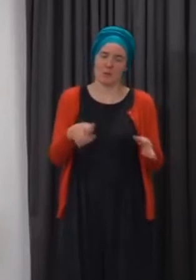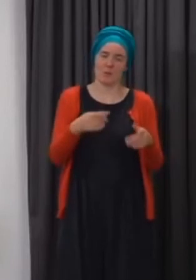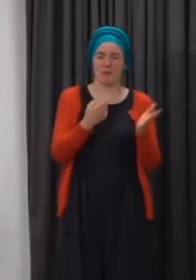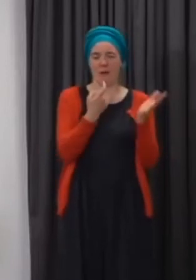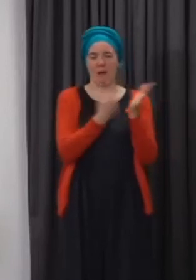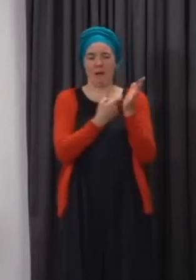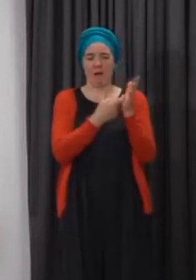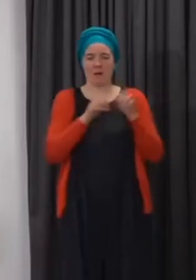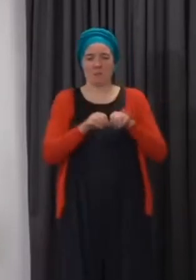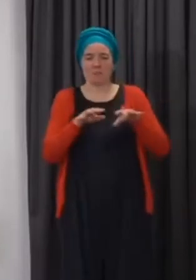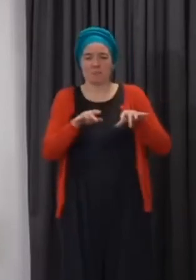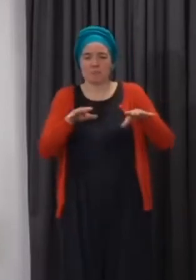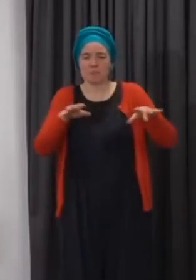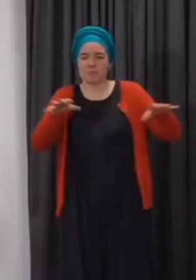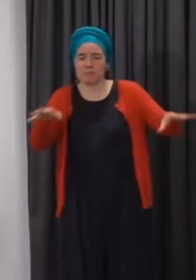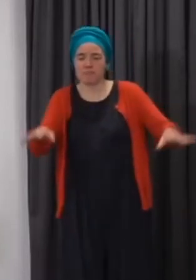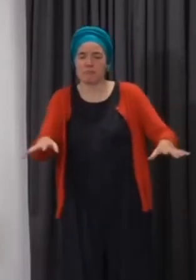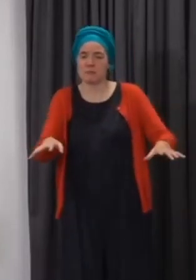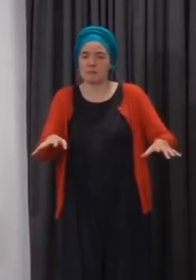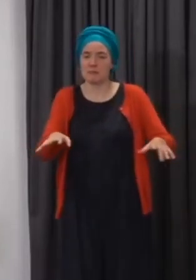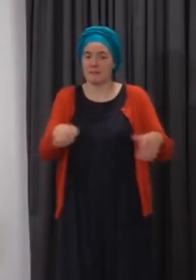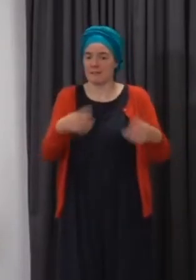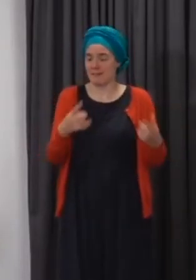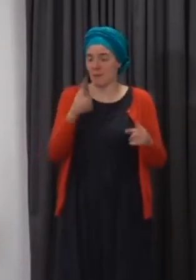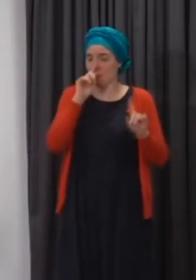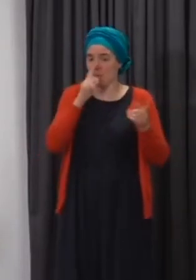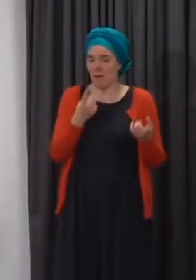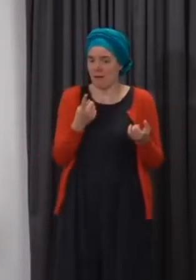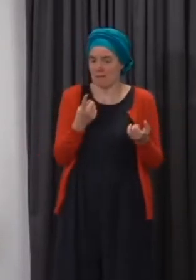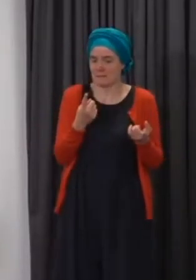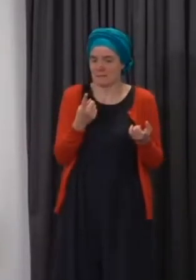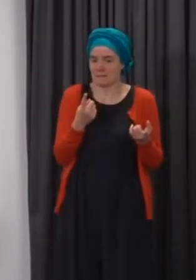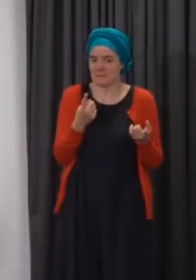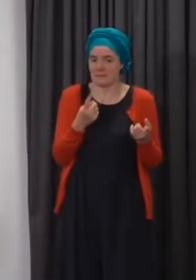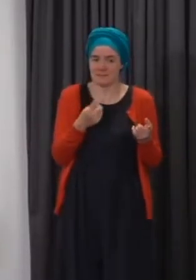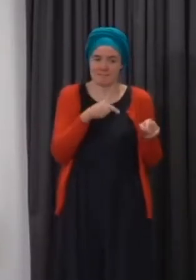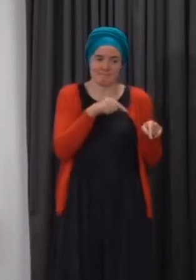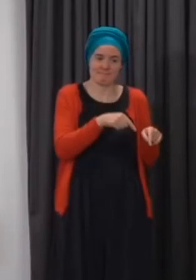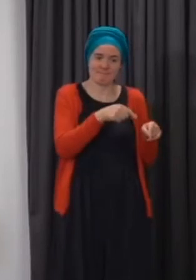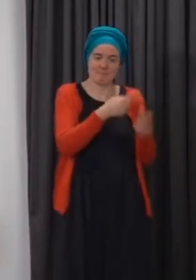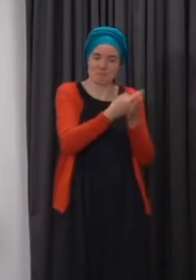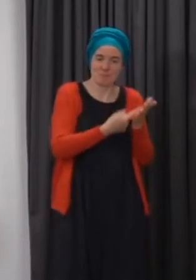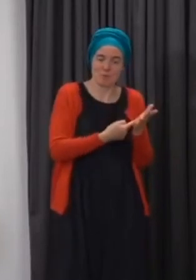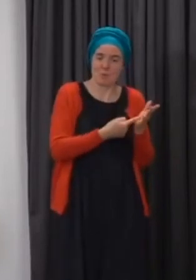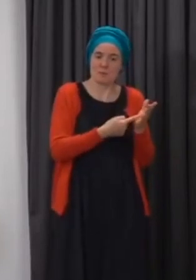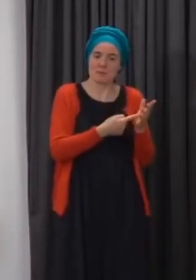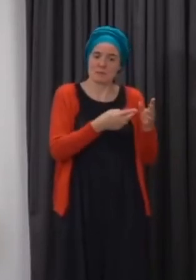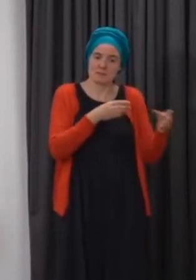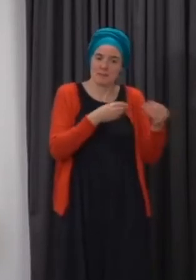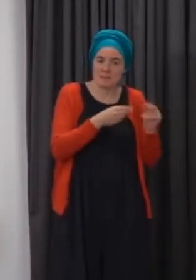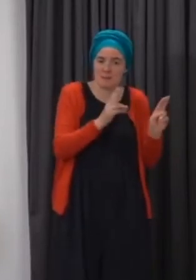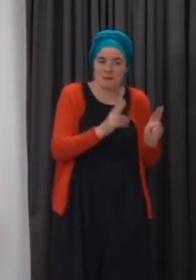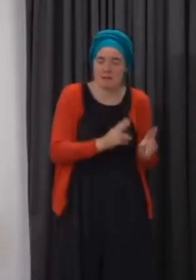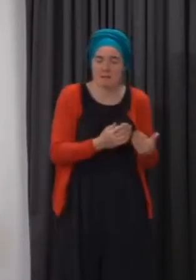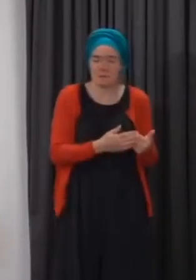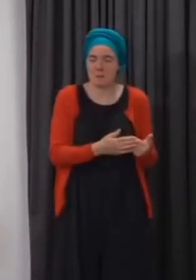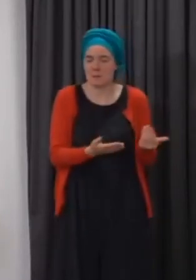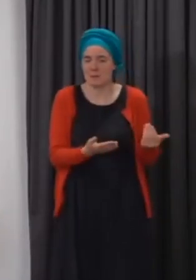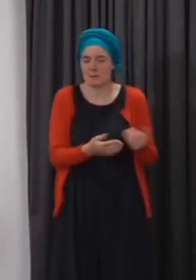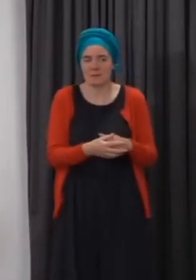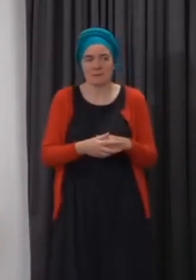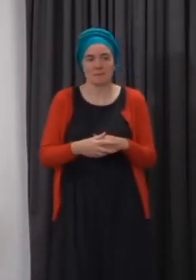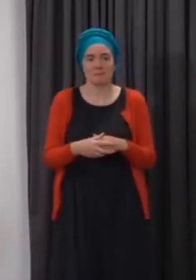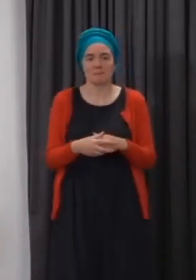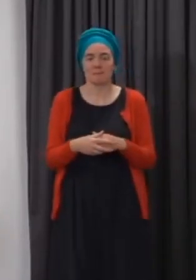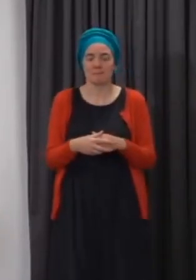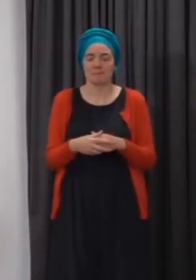value, actually going up at this stage. I focused on critical care today in terms of my introduction, just to